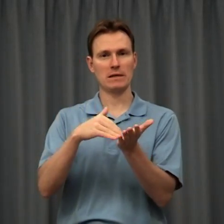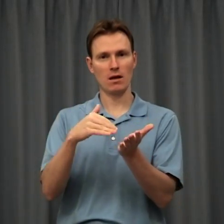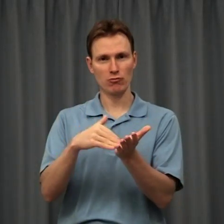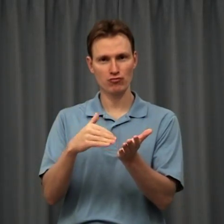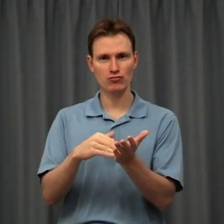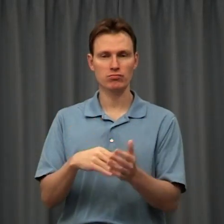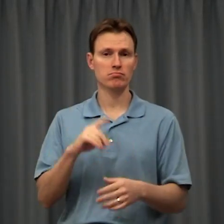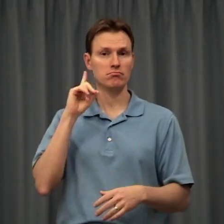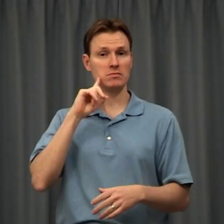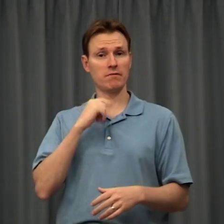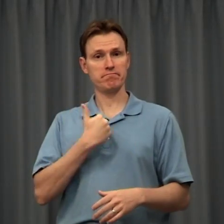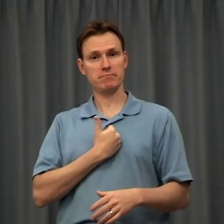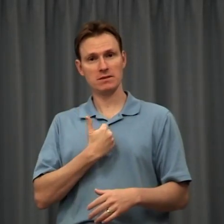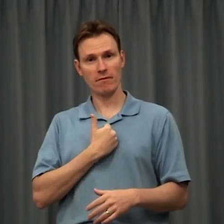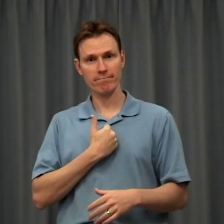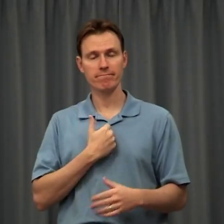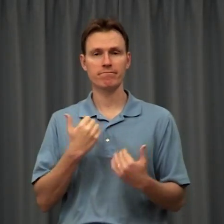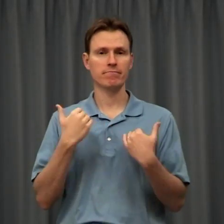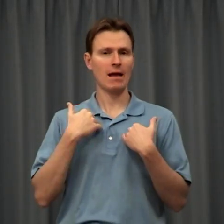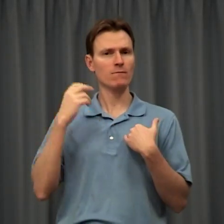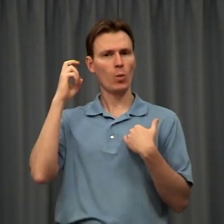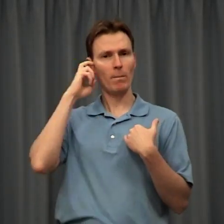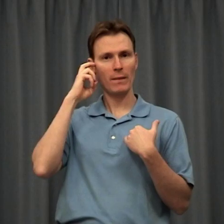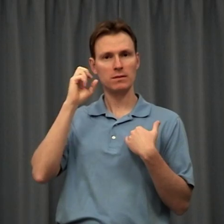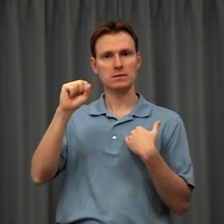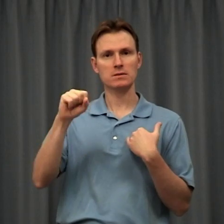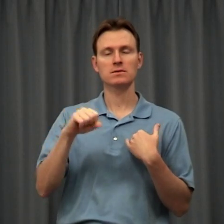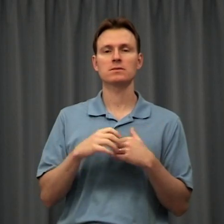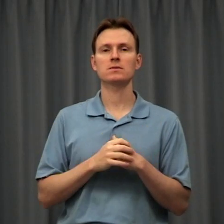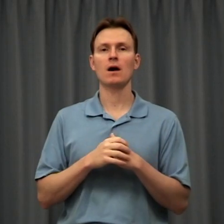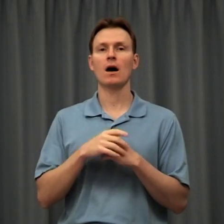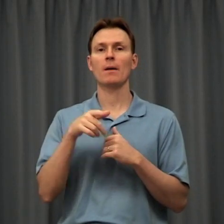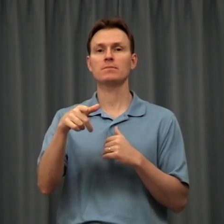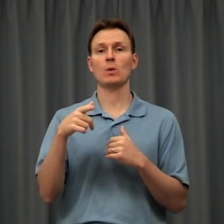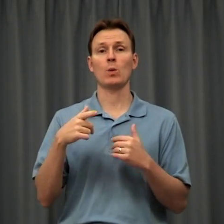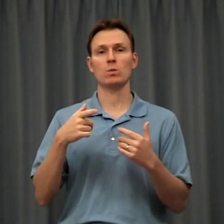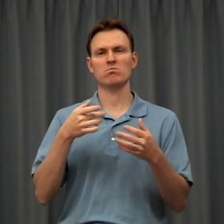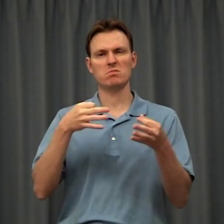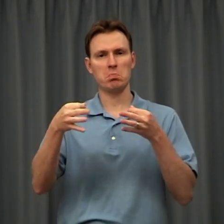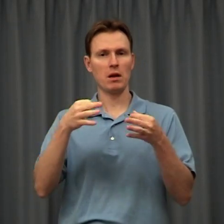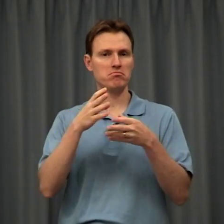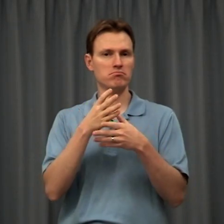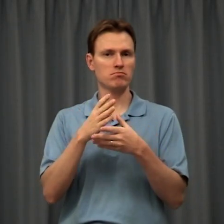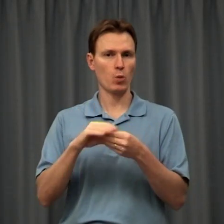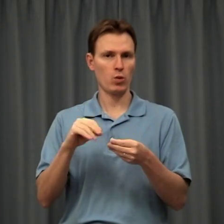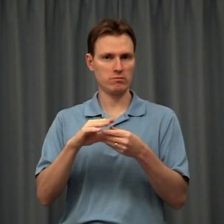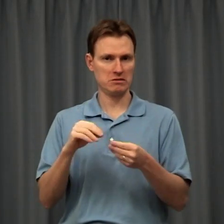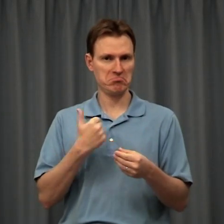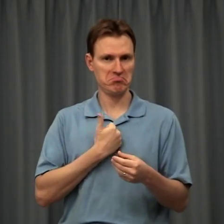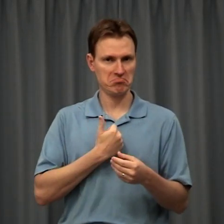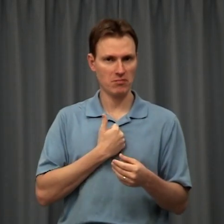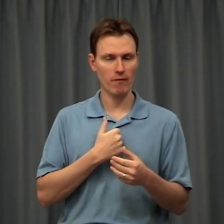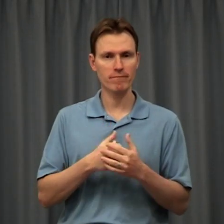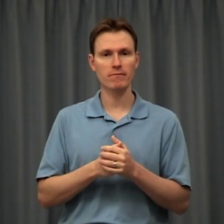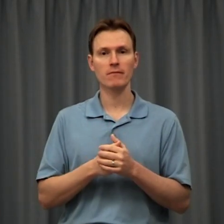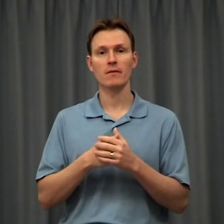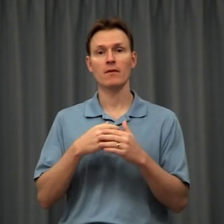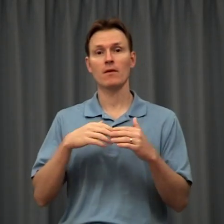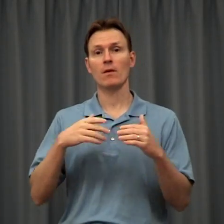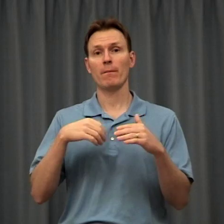I'm a family doctor, and I am deaf. I have a cochlear implant. Let me tell you a little bit about